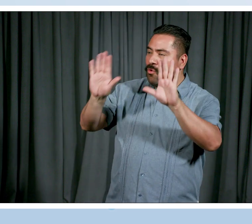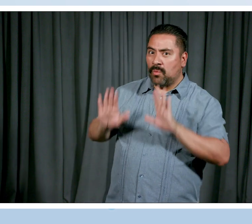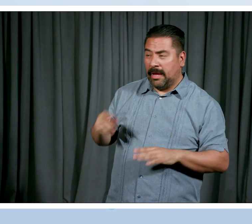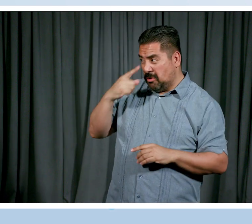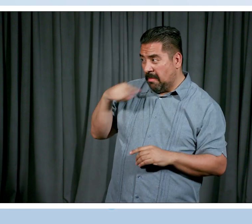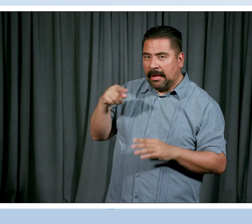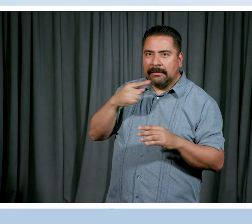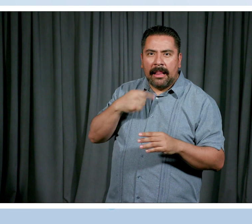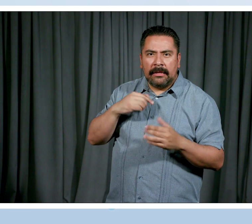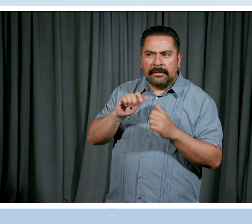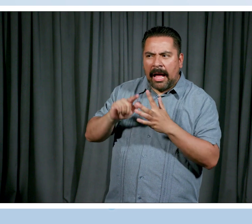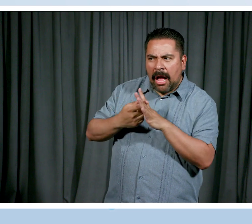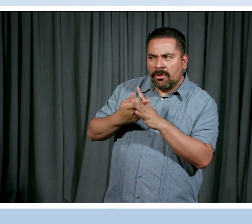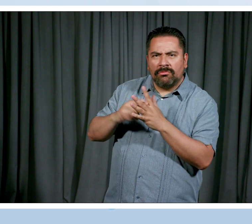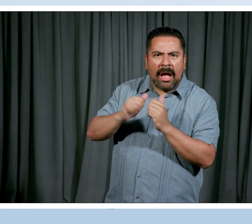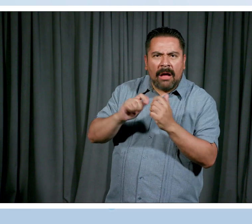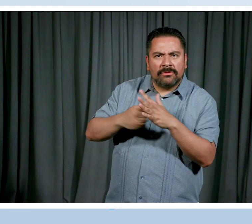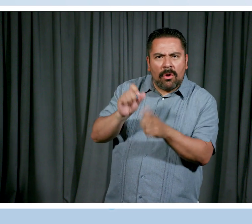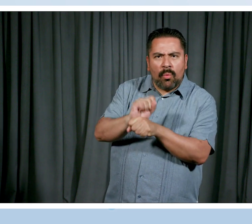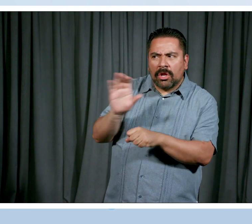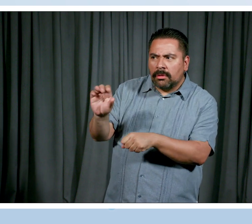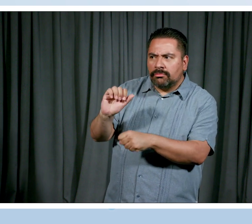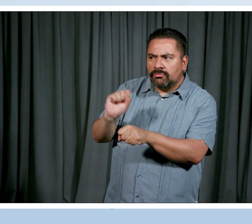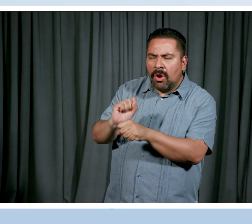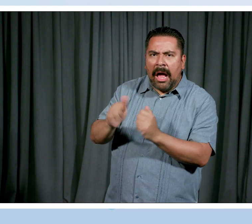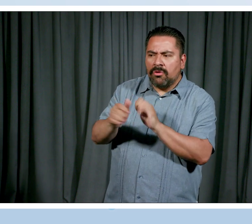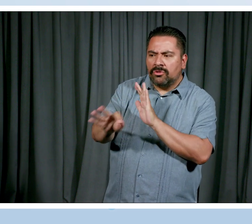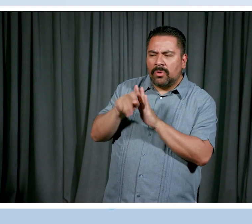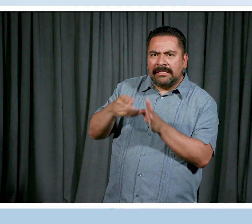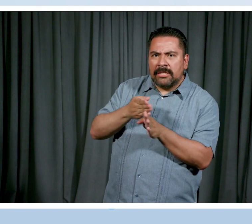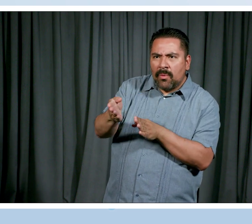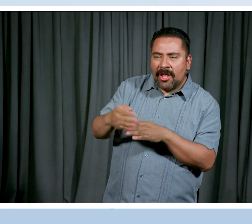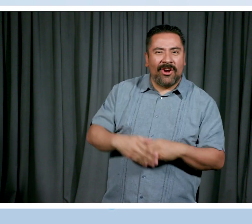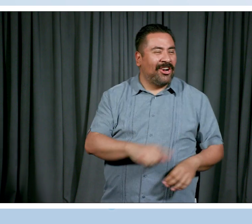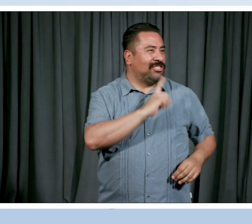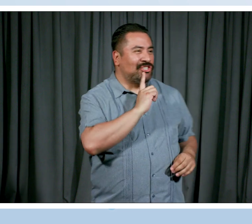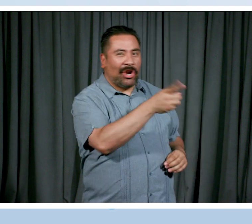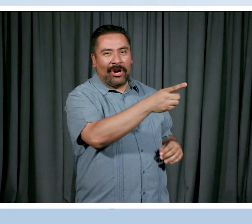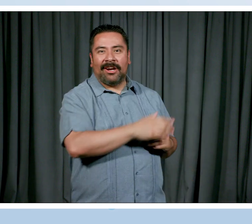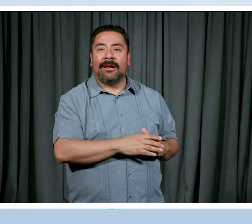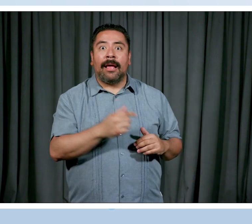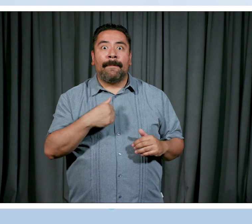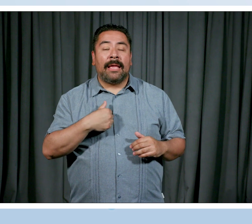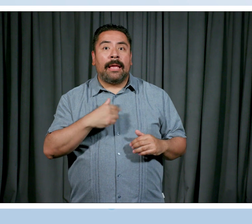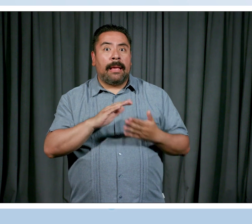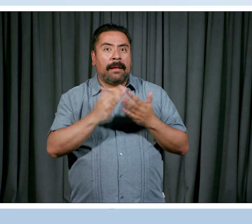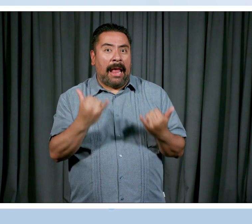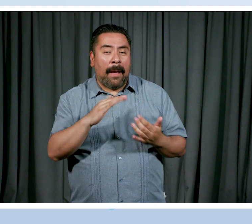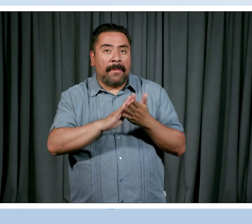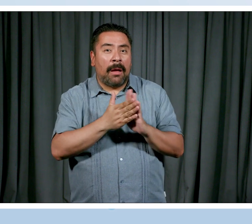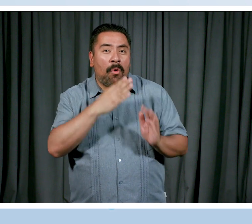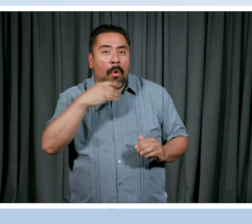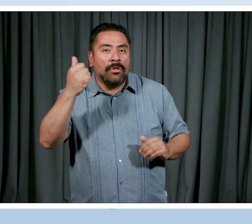got started in your work and how you chose this career path? Sure. The older I get, the more